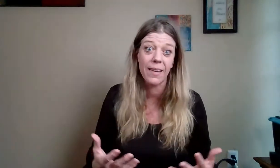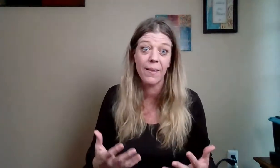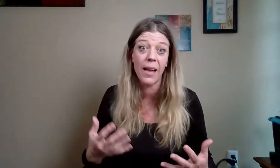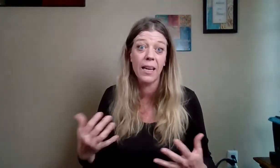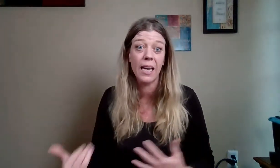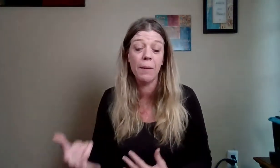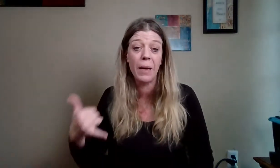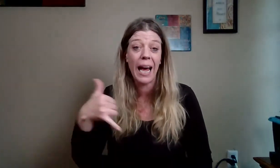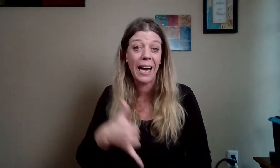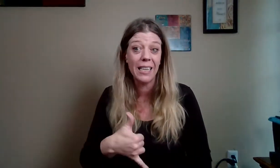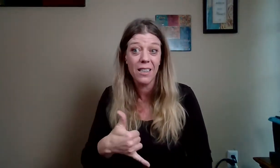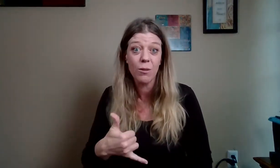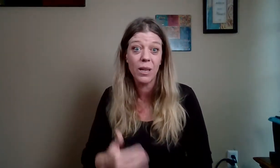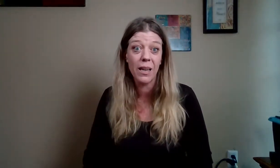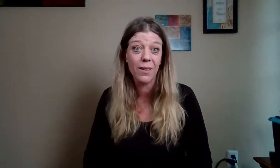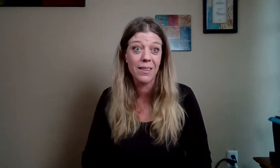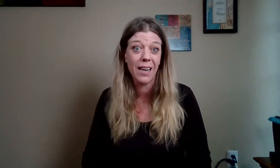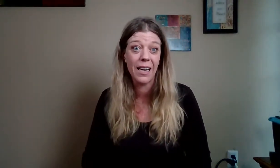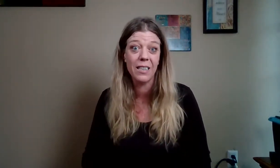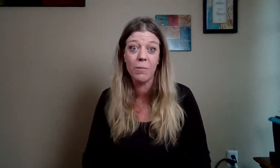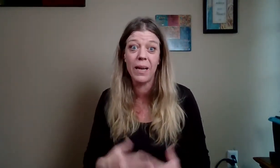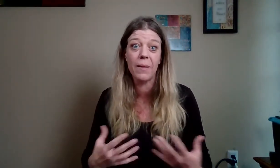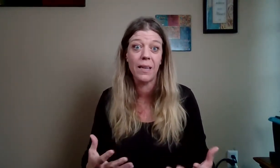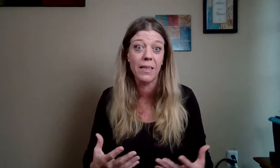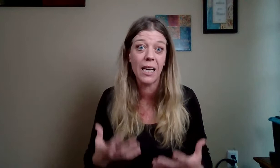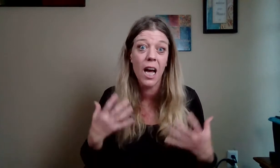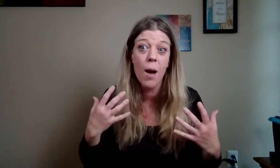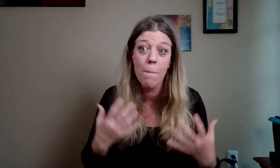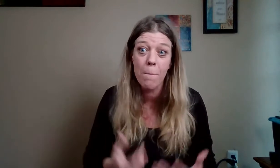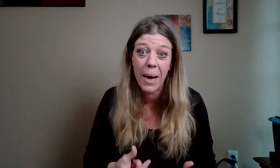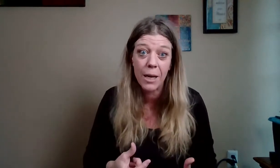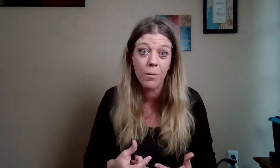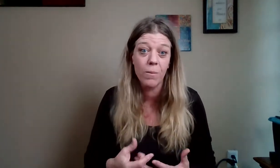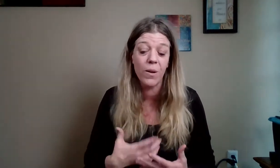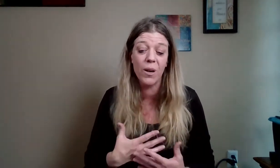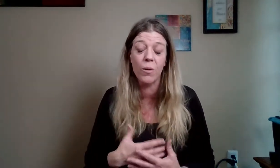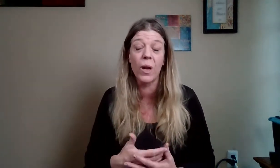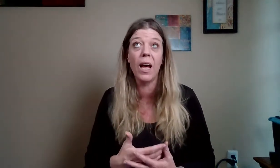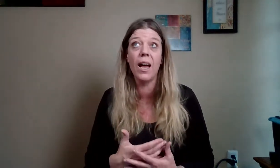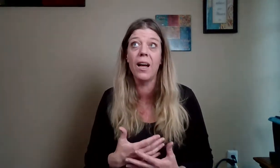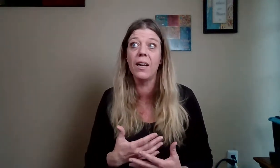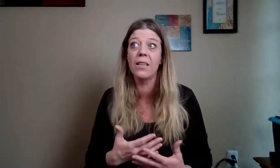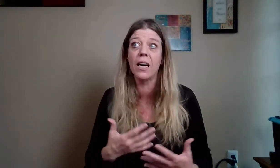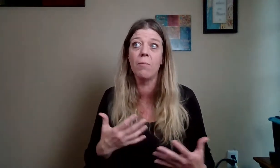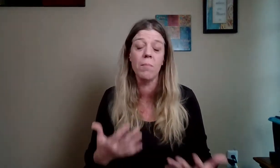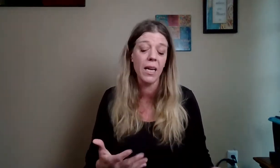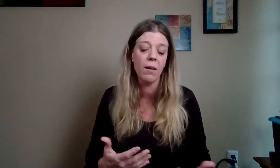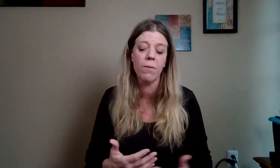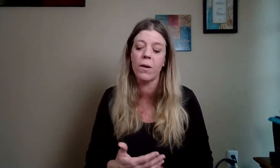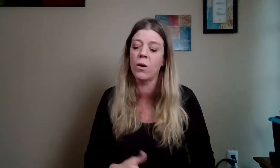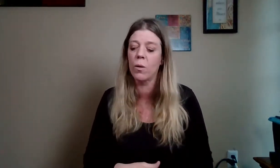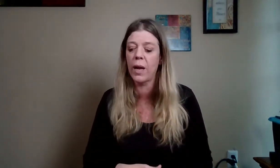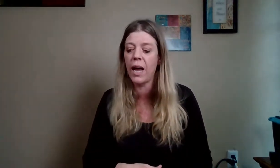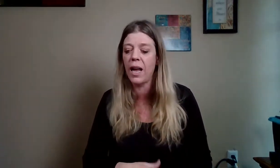like that. It can be added to another sign to make things like microphone and megaphone